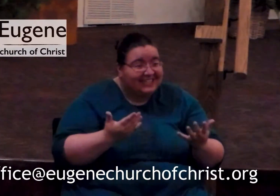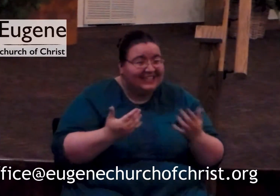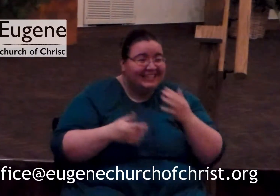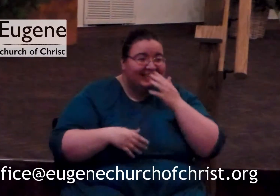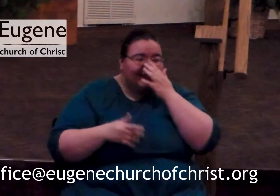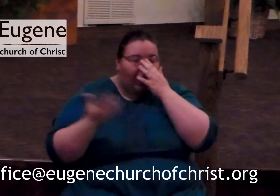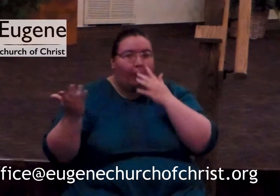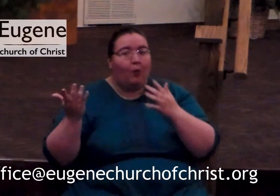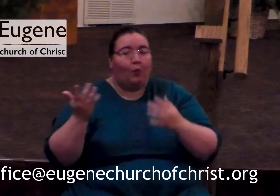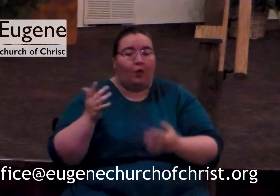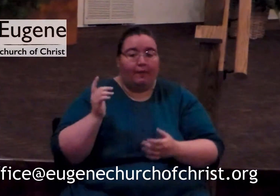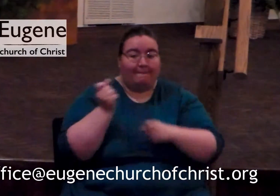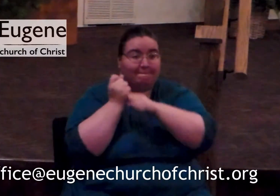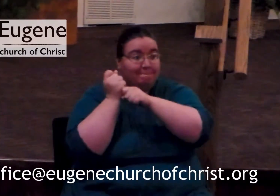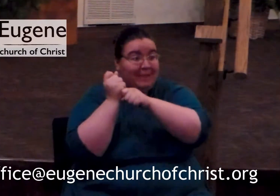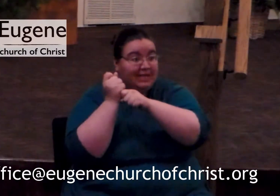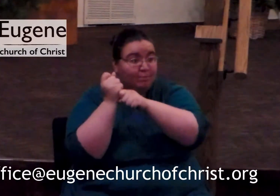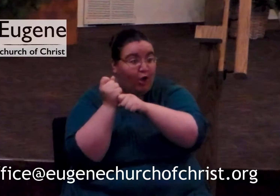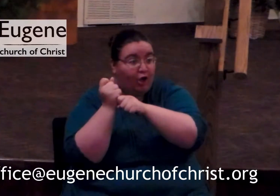you on your team. You got to bat 300.